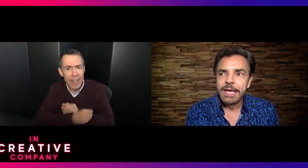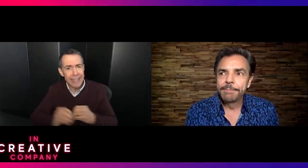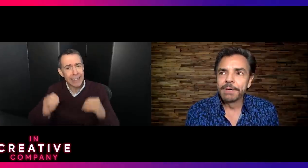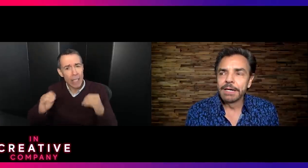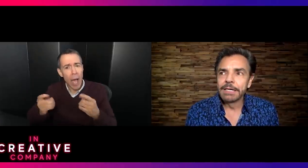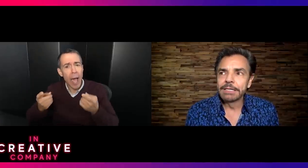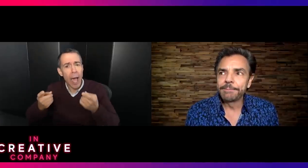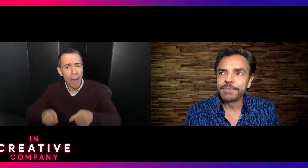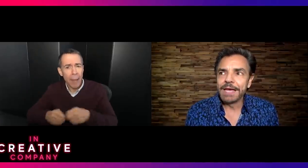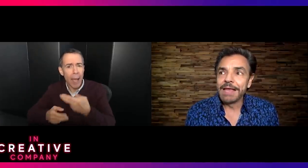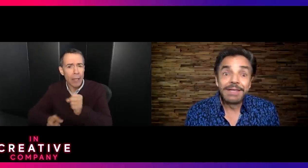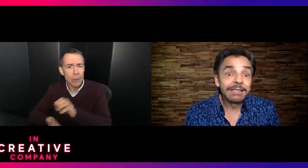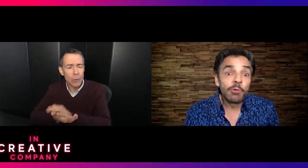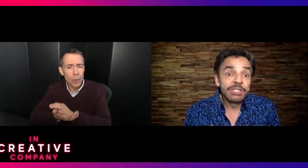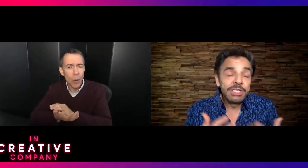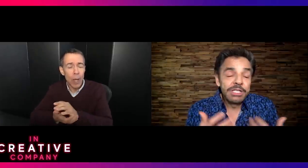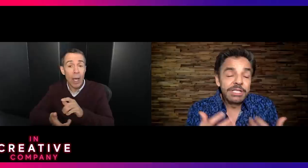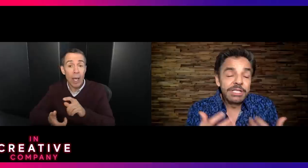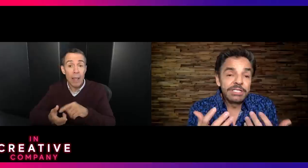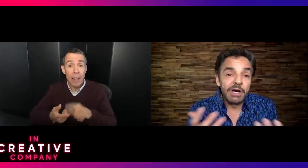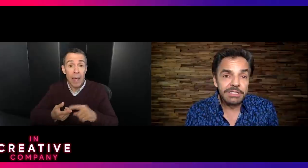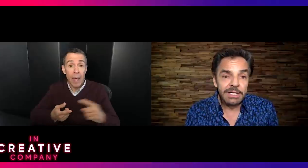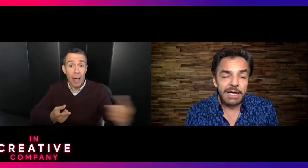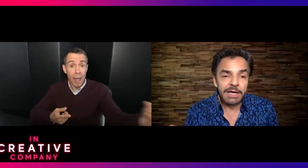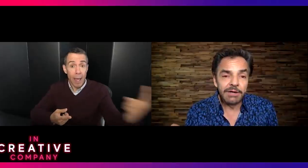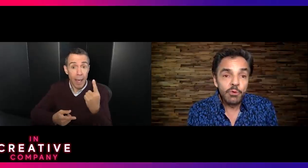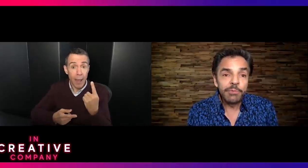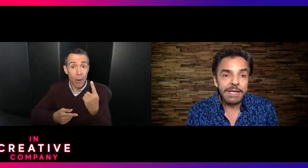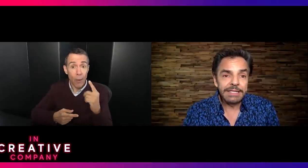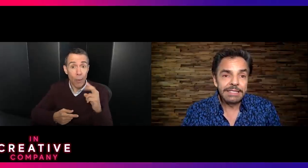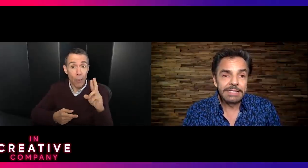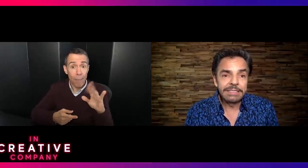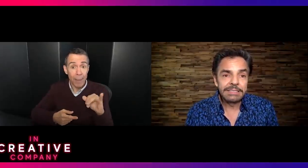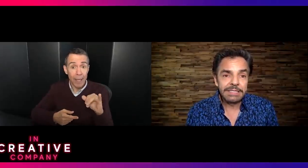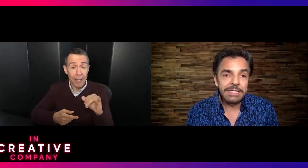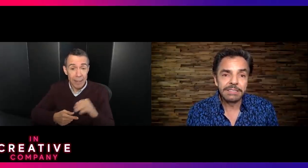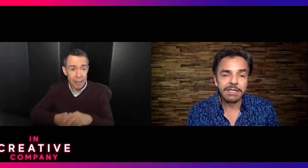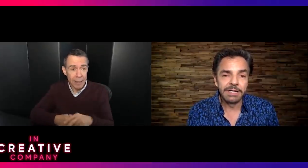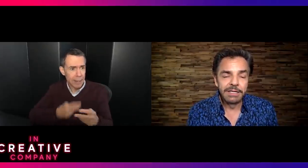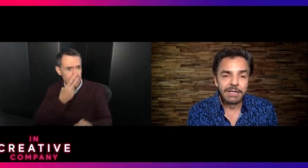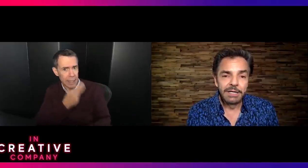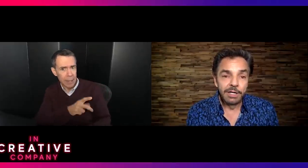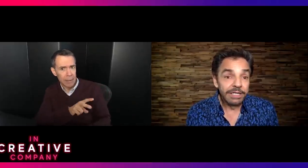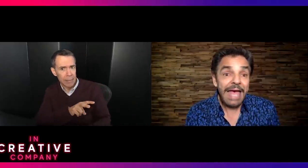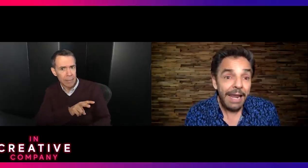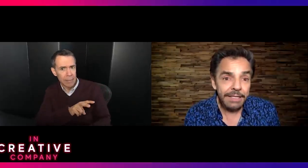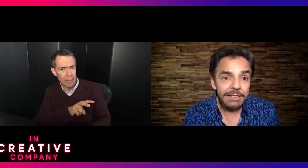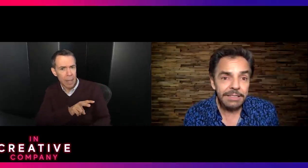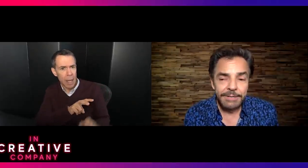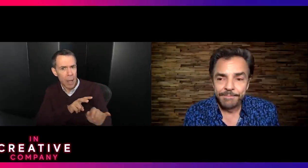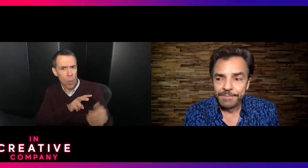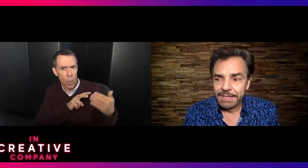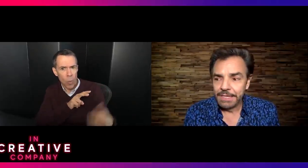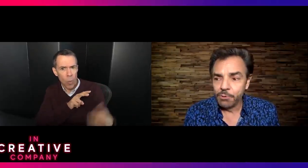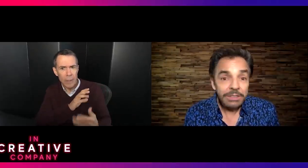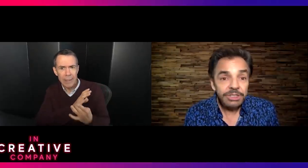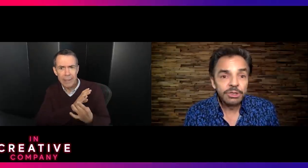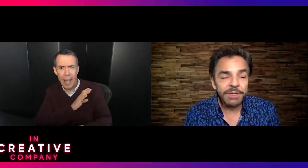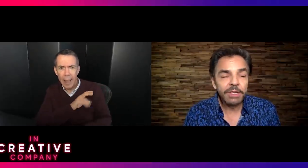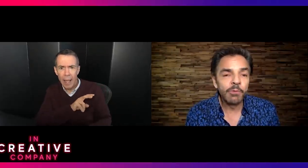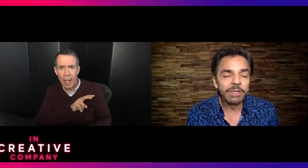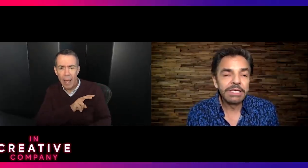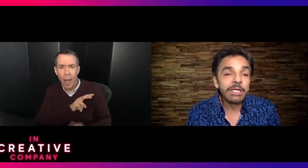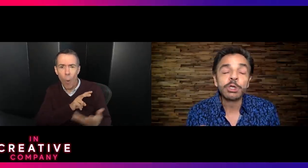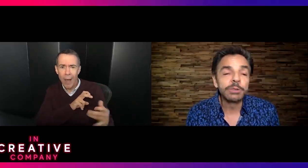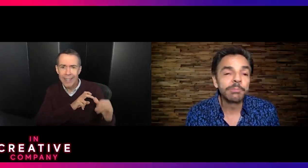school. But, and then when she discovers Ruby and he sees her talent, he wants